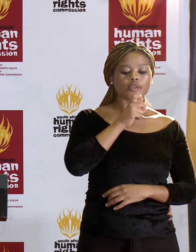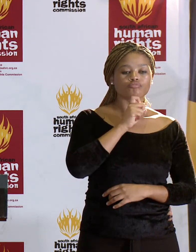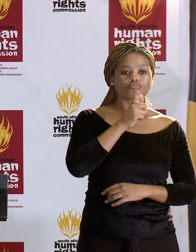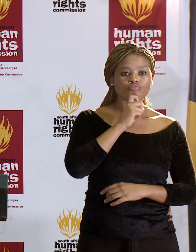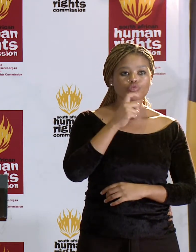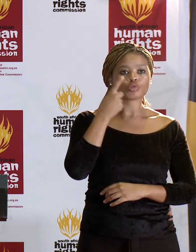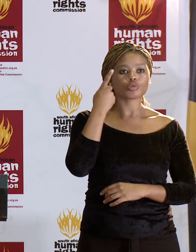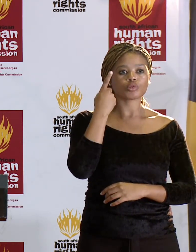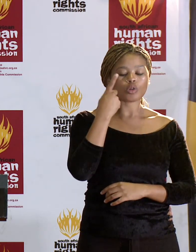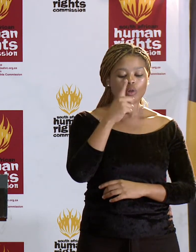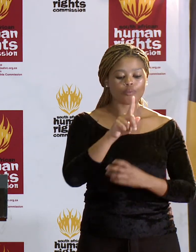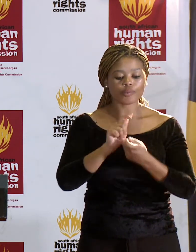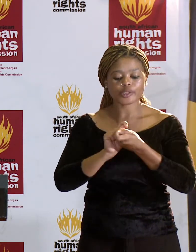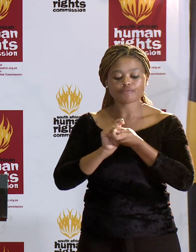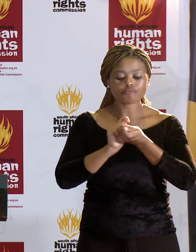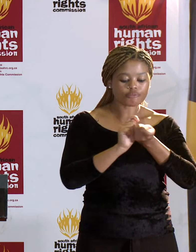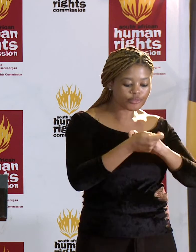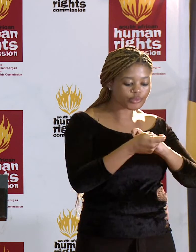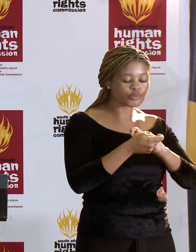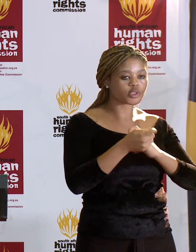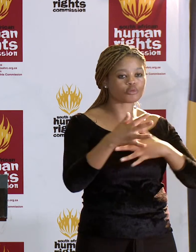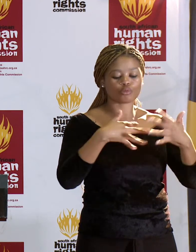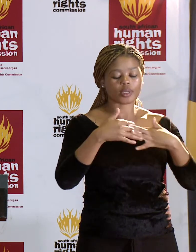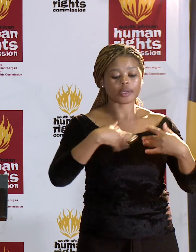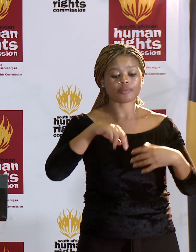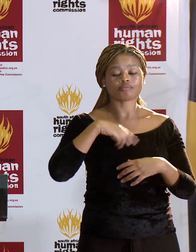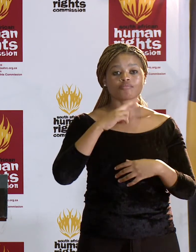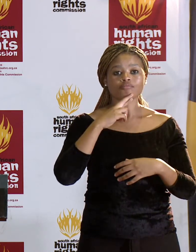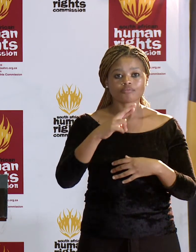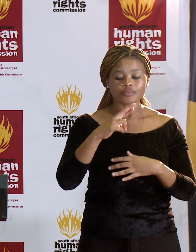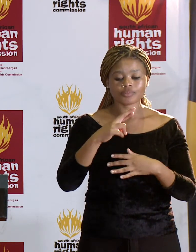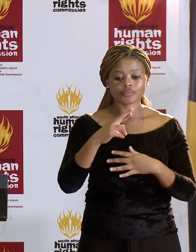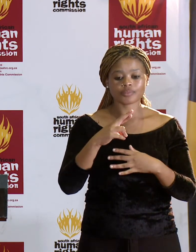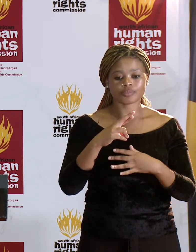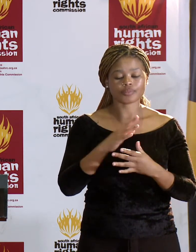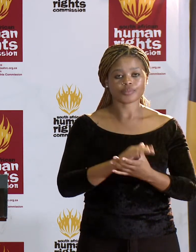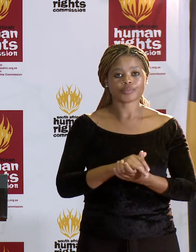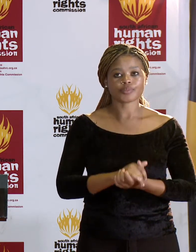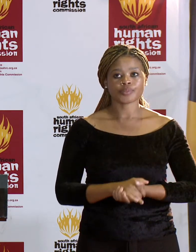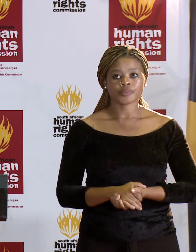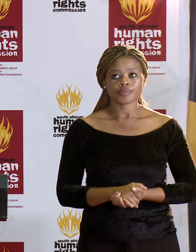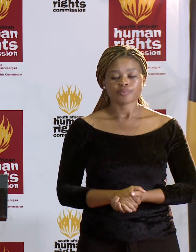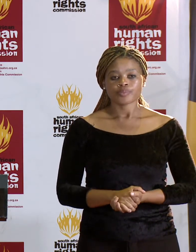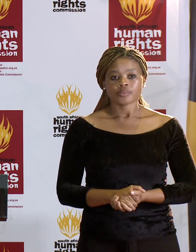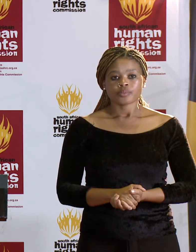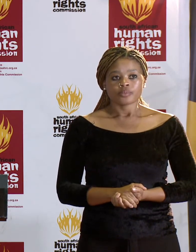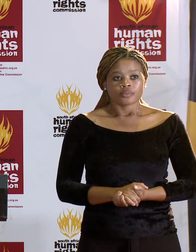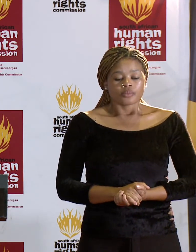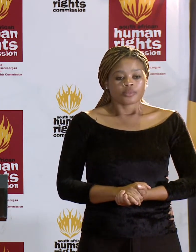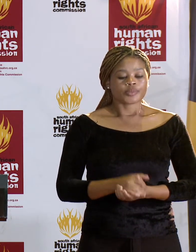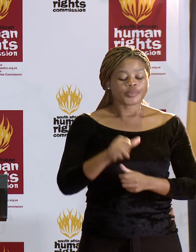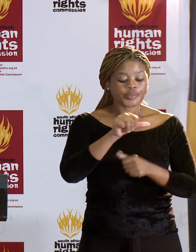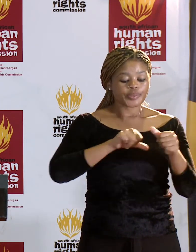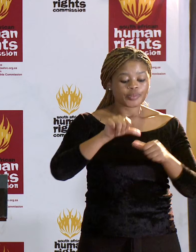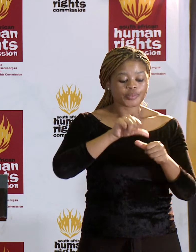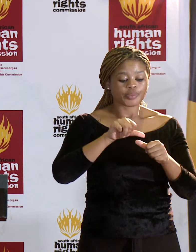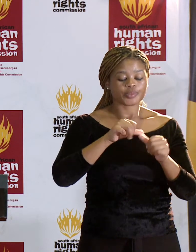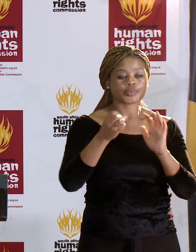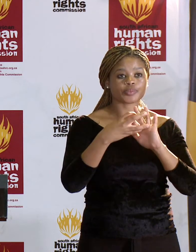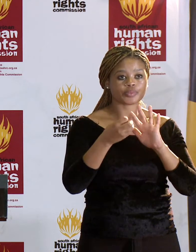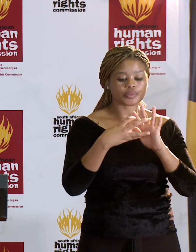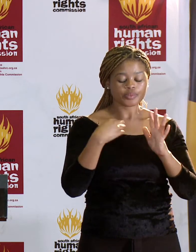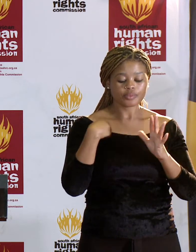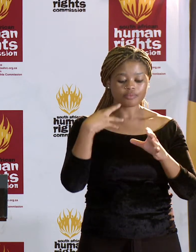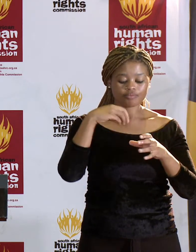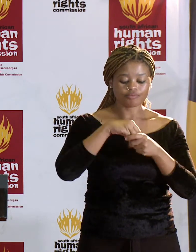sifuna ukwenza inguqu apho sikhoyo, and that is possible as we have seen. Social media has become a central part of